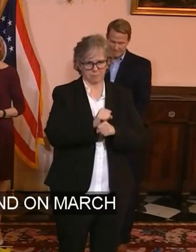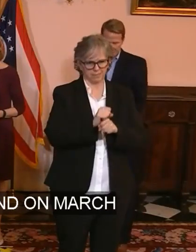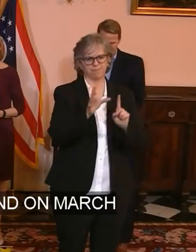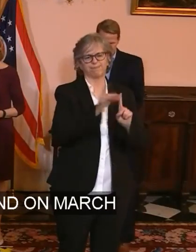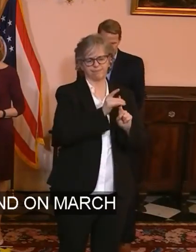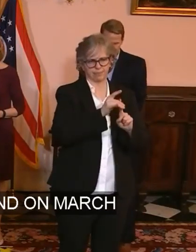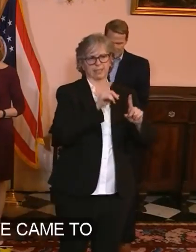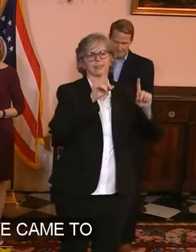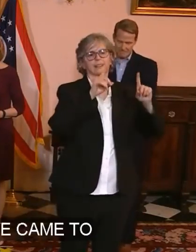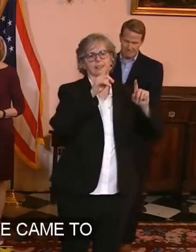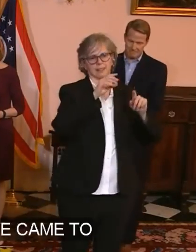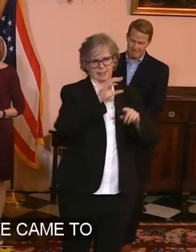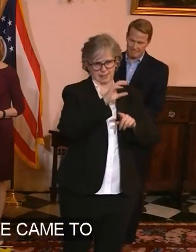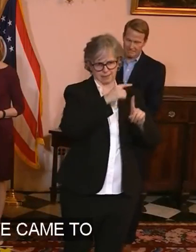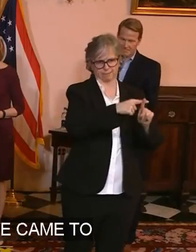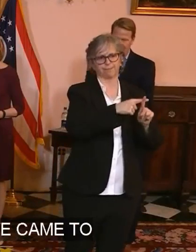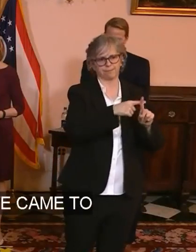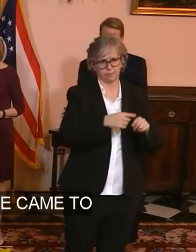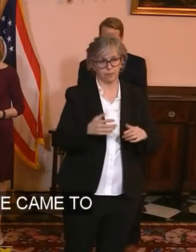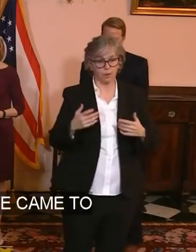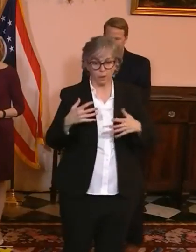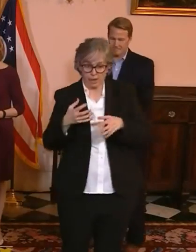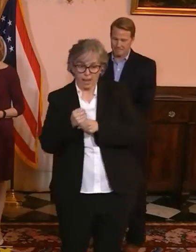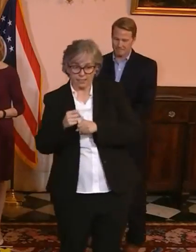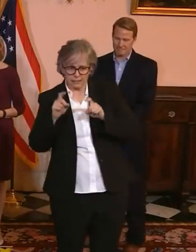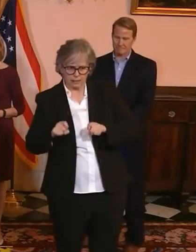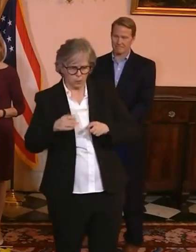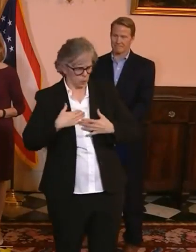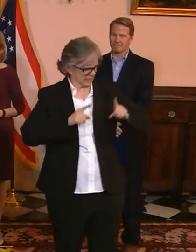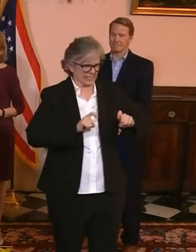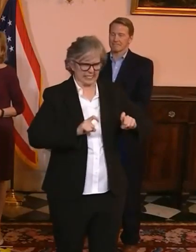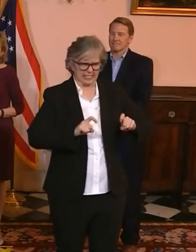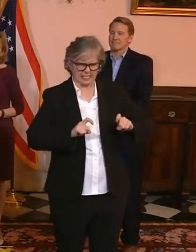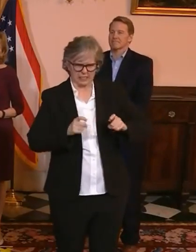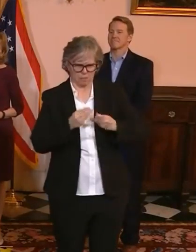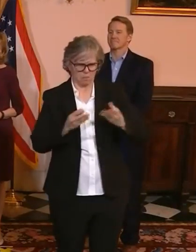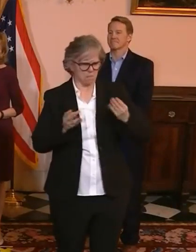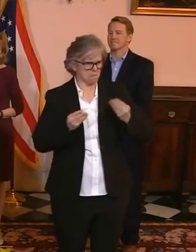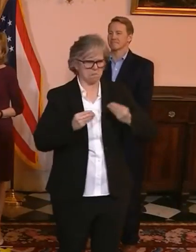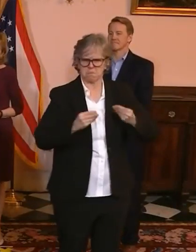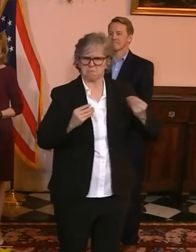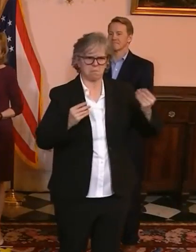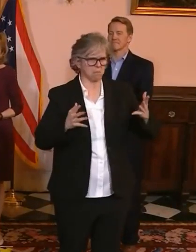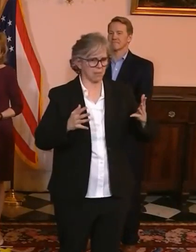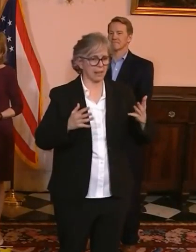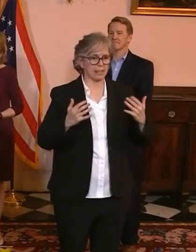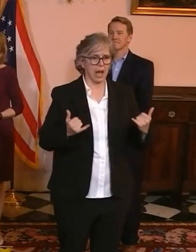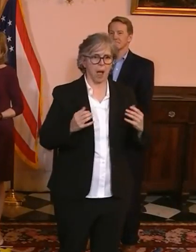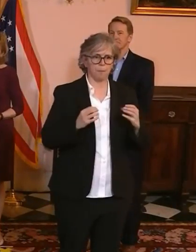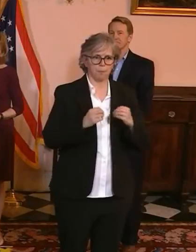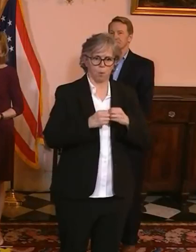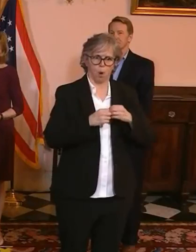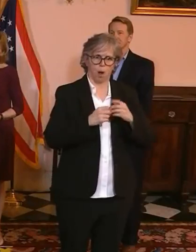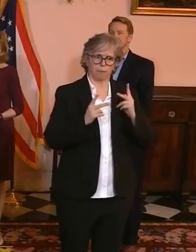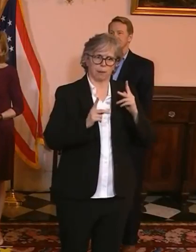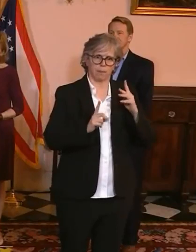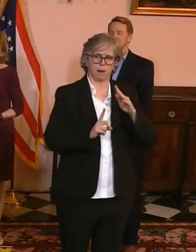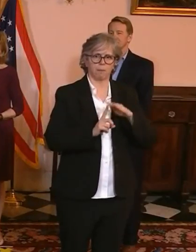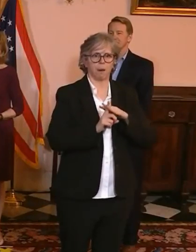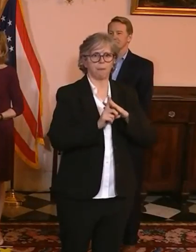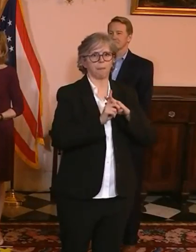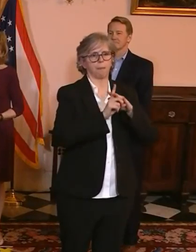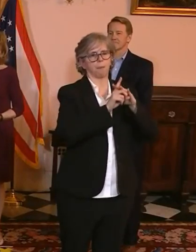see cases, and the additional cases have come since then. All of this is very important for me to tell